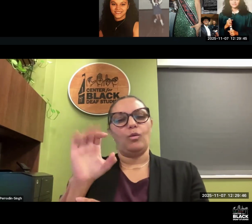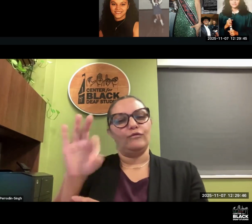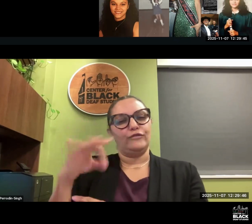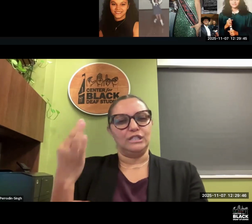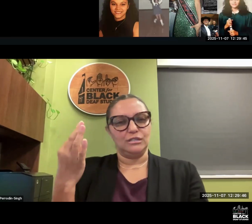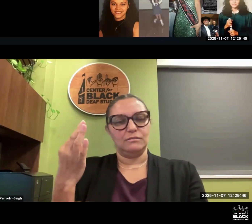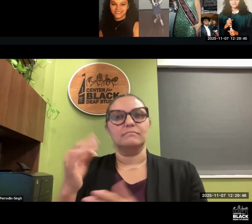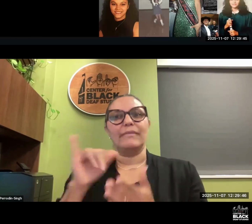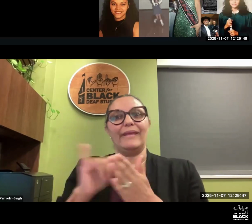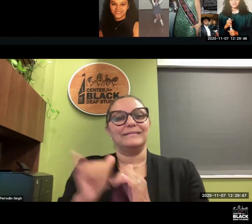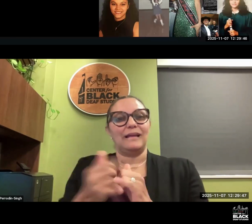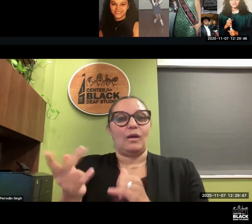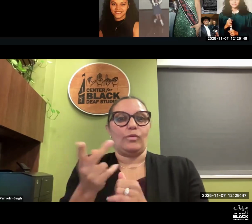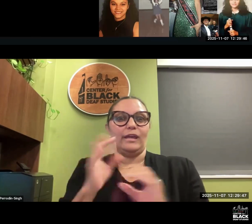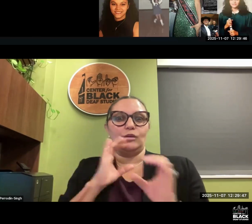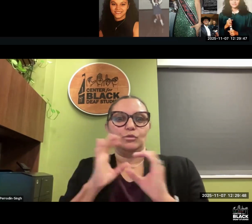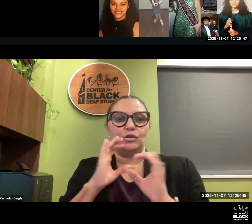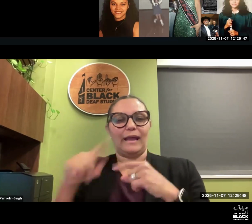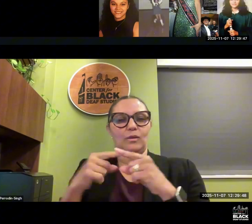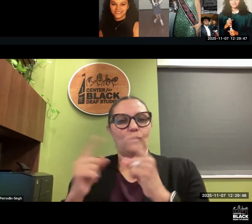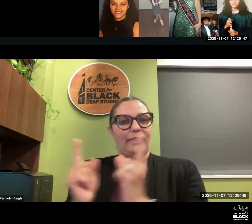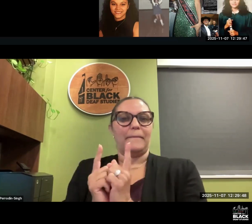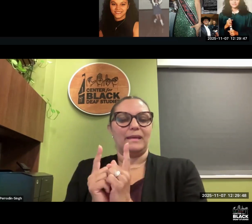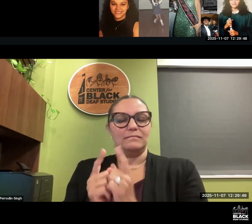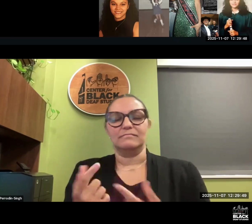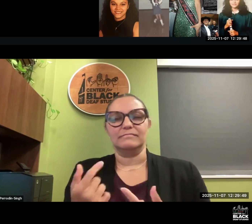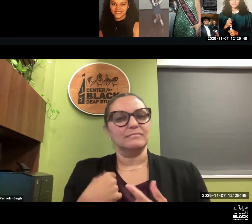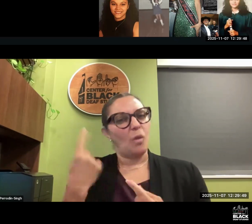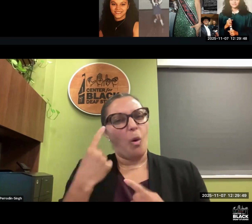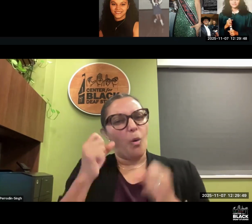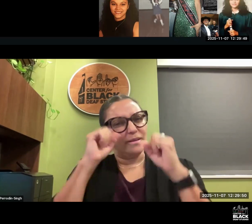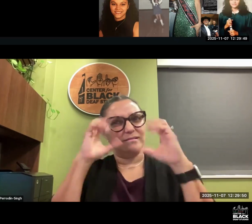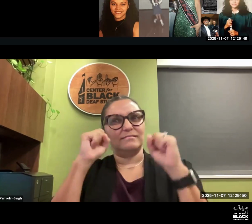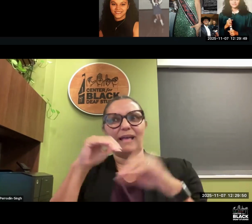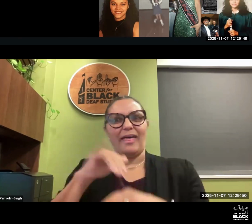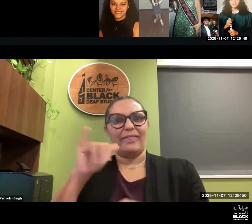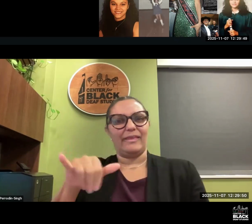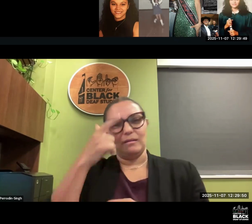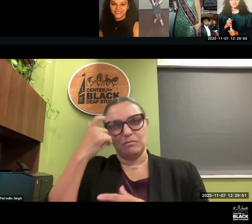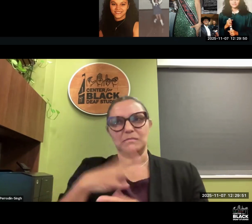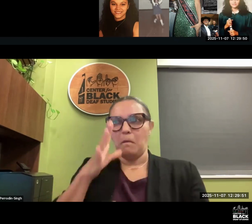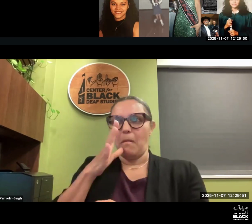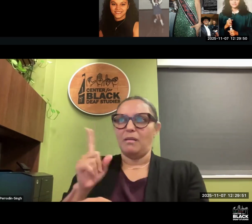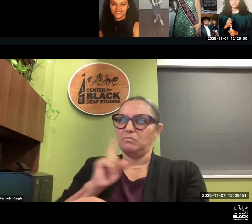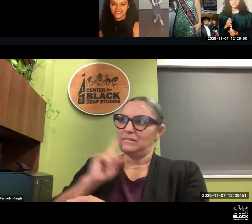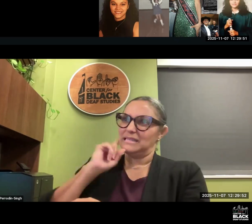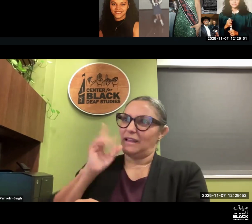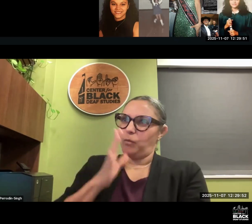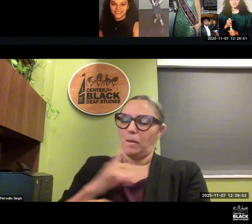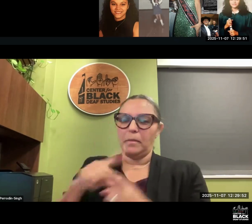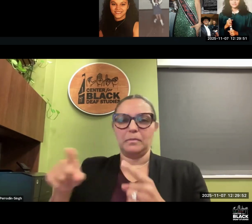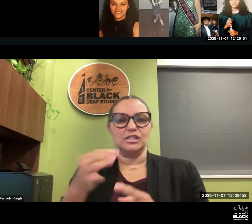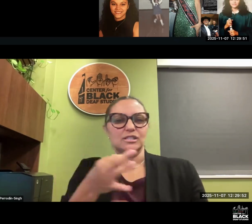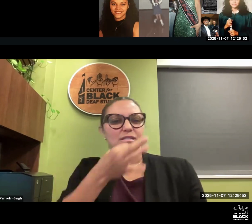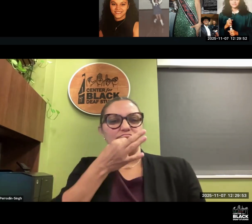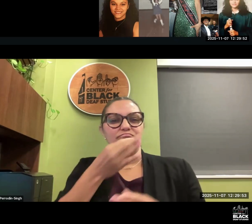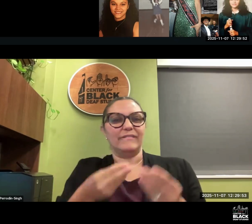another? And what was mutual between the two is that they knew Creole French, and that was something that